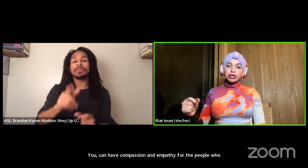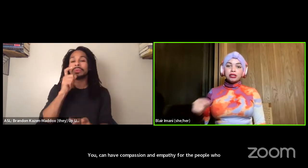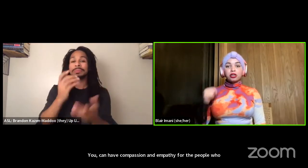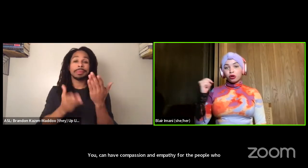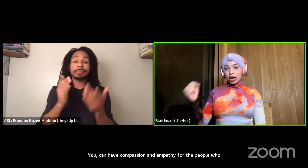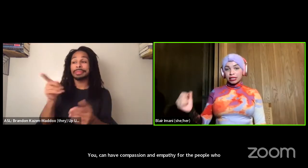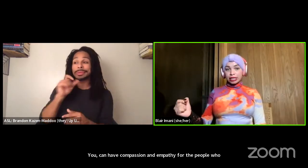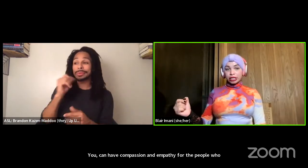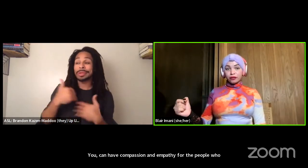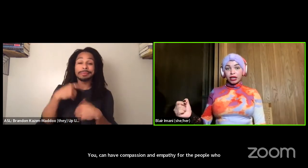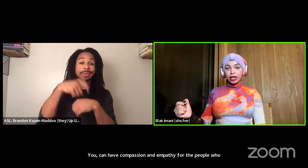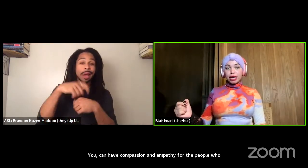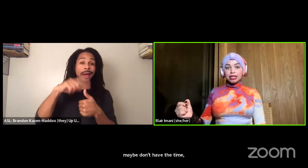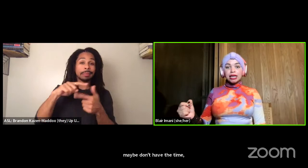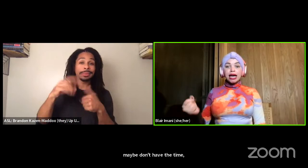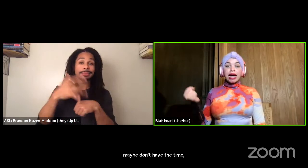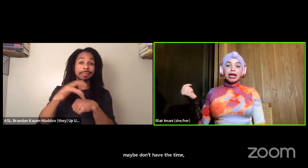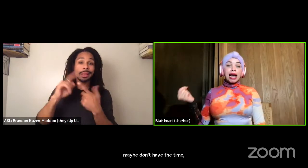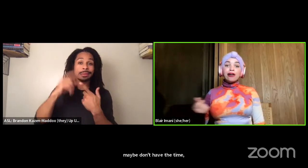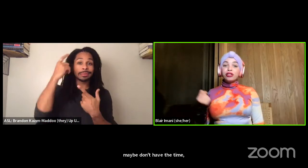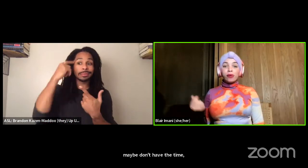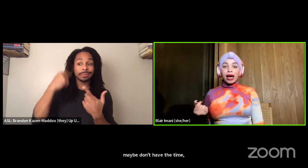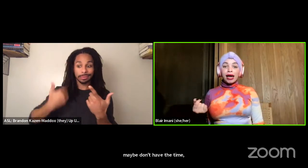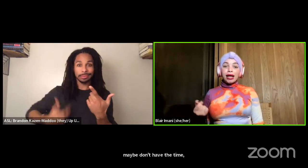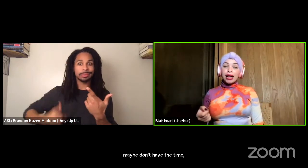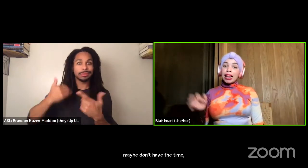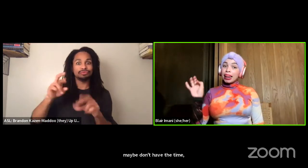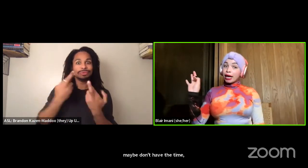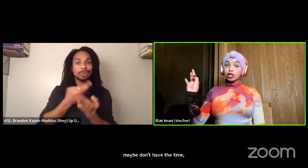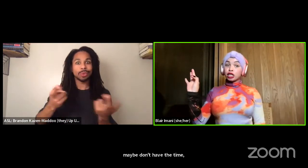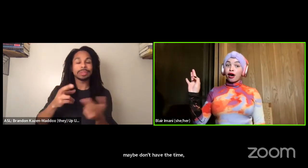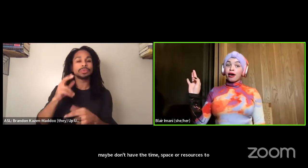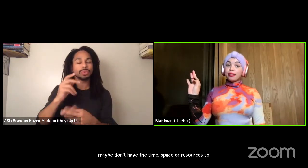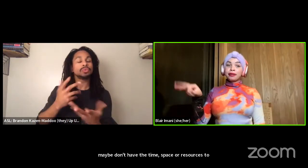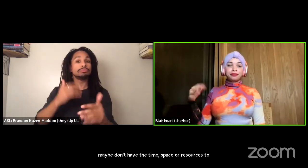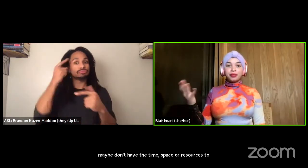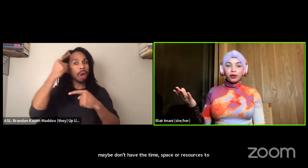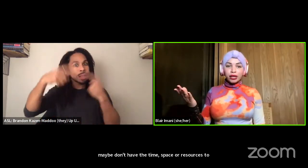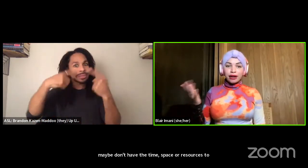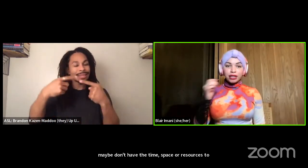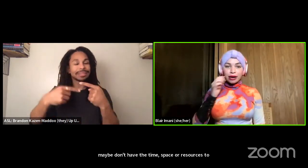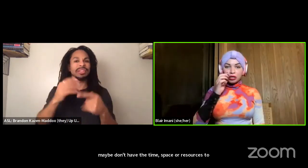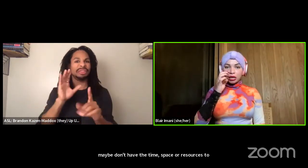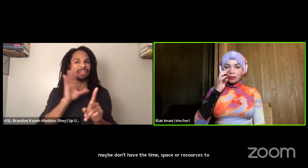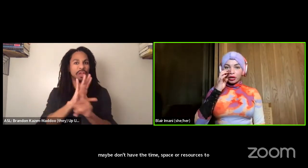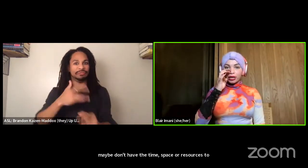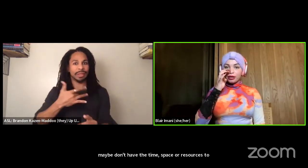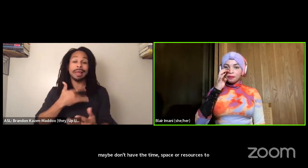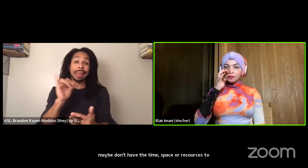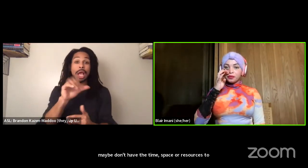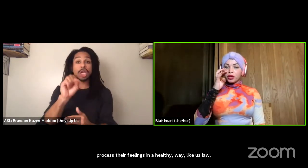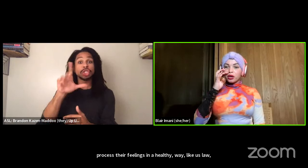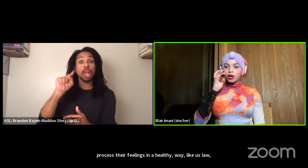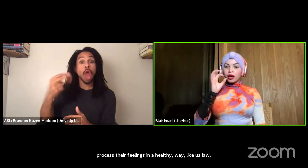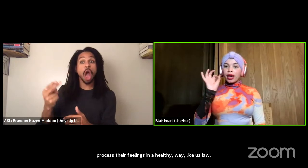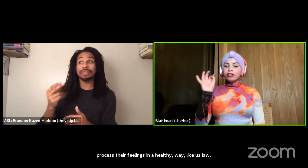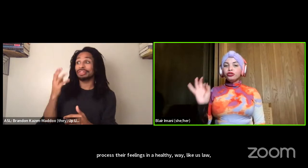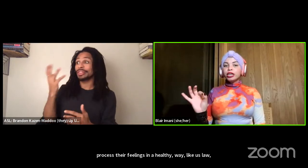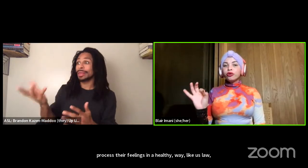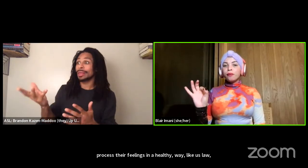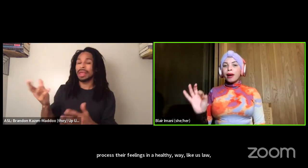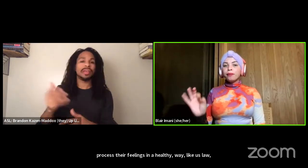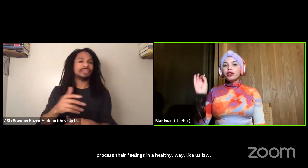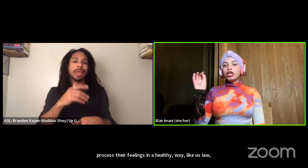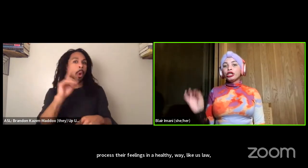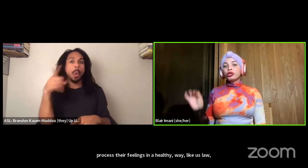or resources to process their feelings in a healthy way, like a sloth. They only have time to be a bird.